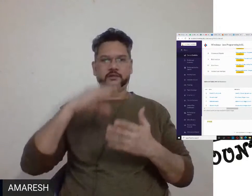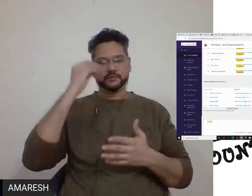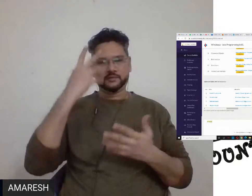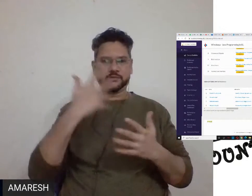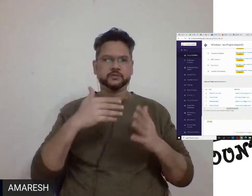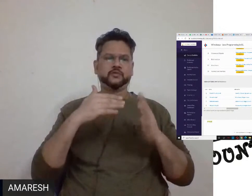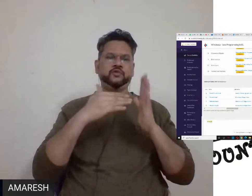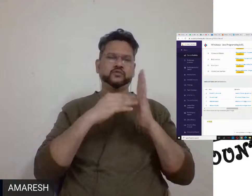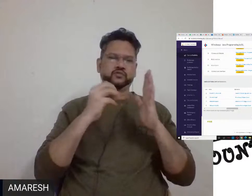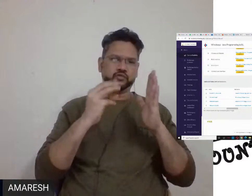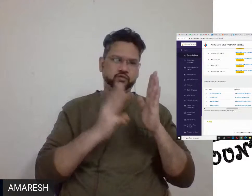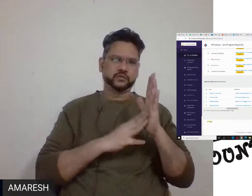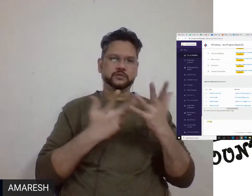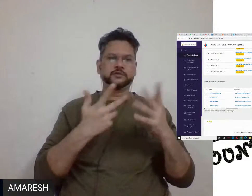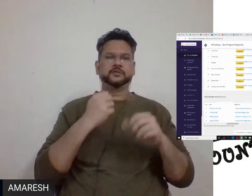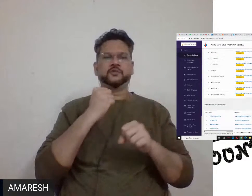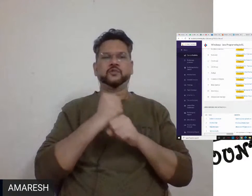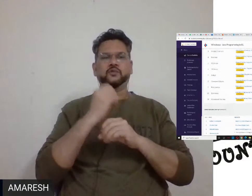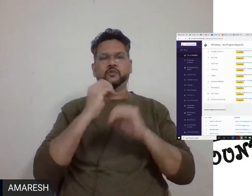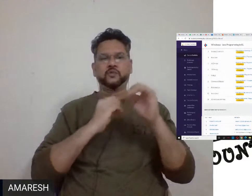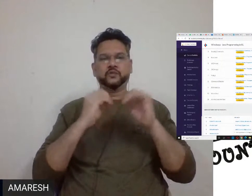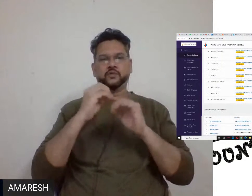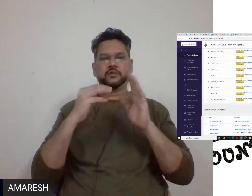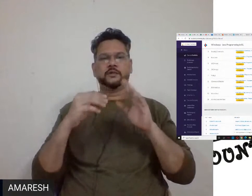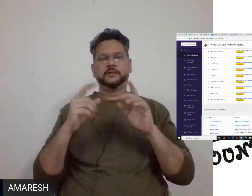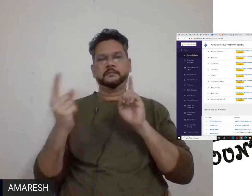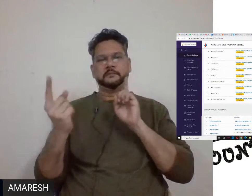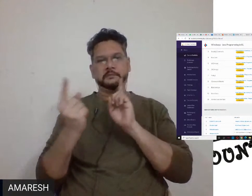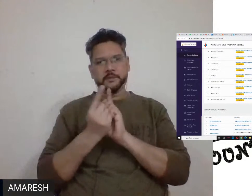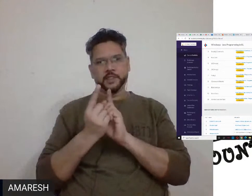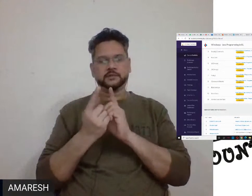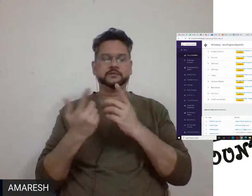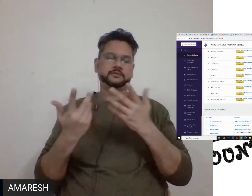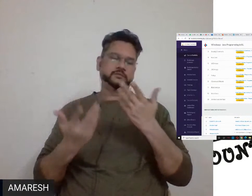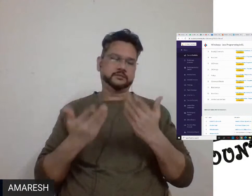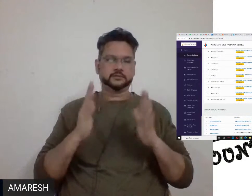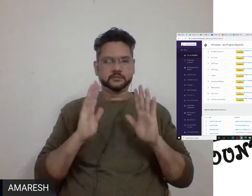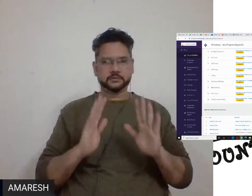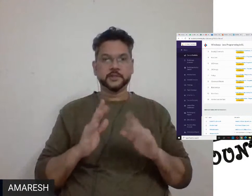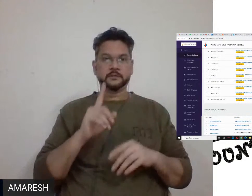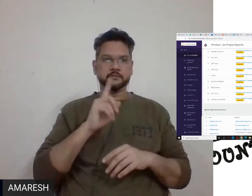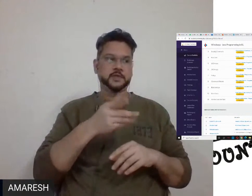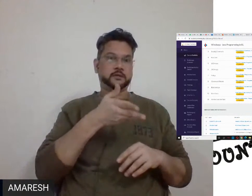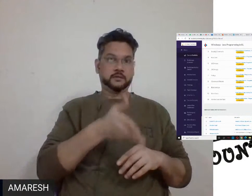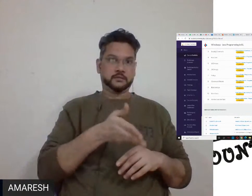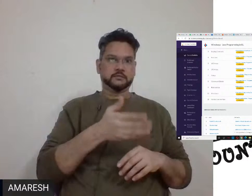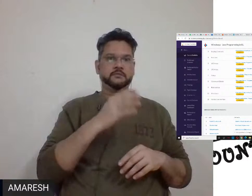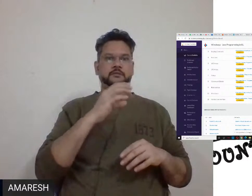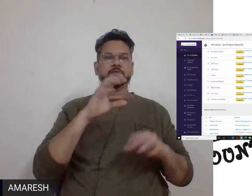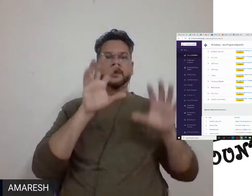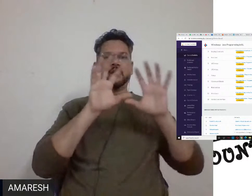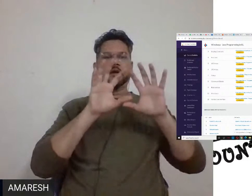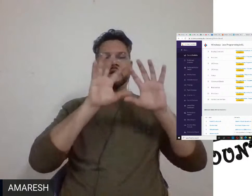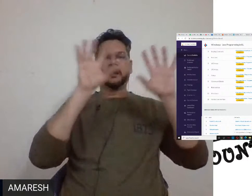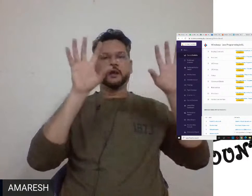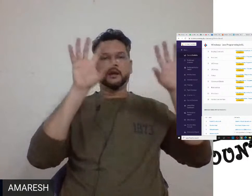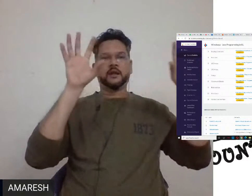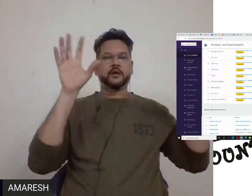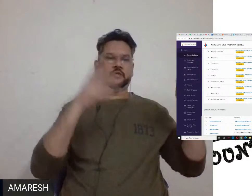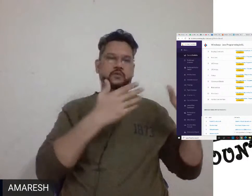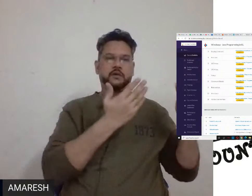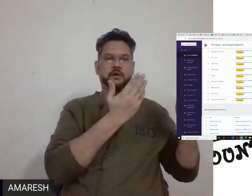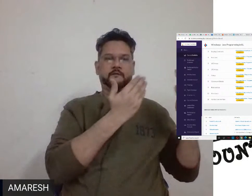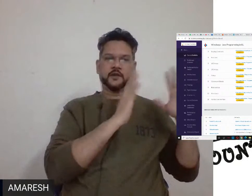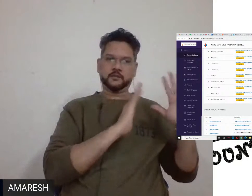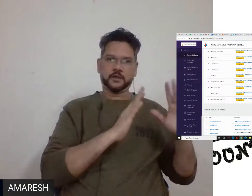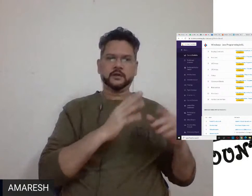that. But this particular platform is available on the cloud, which means that it is accessible anytime, anywhere, right? So if